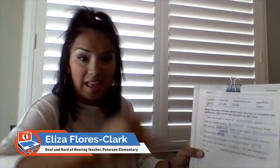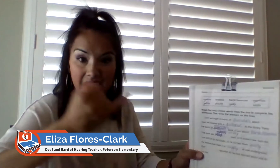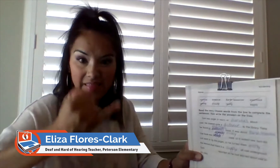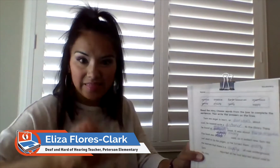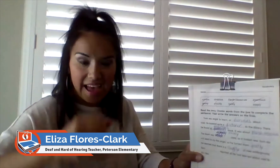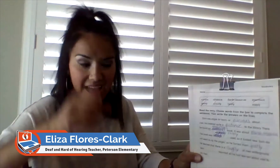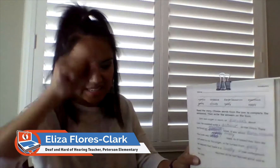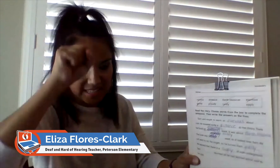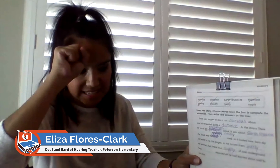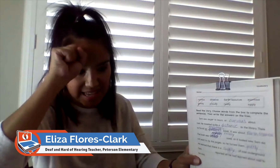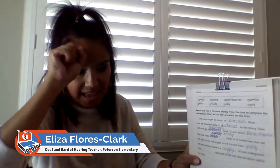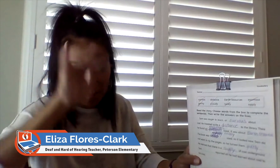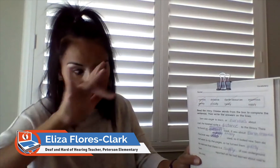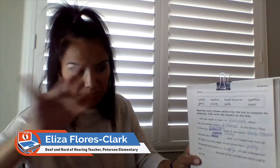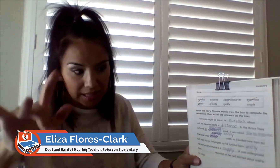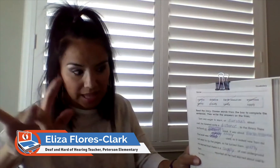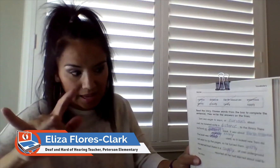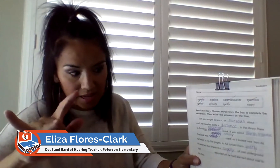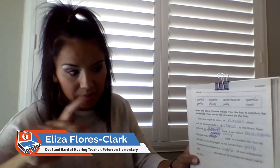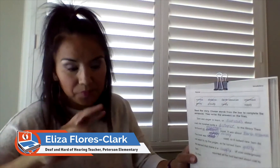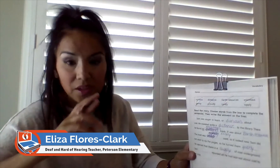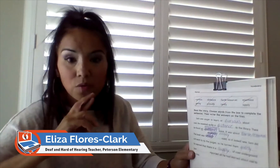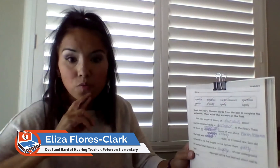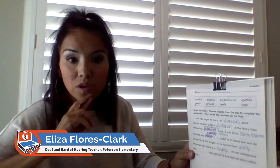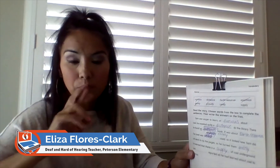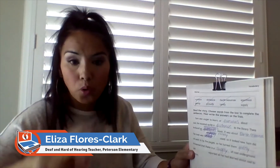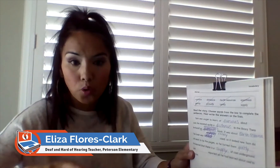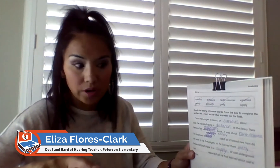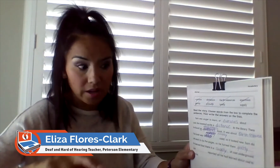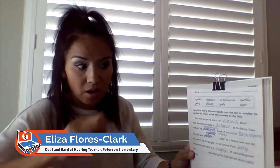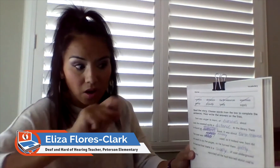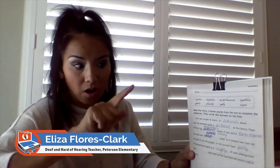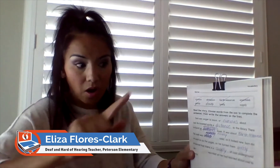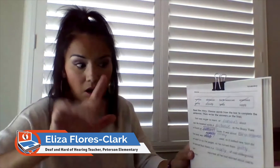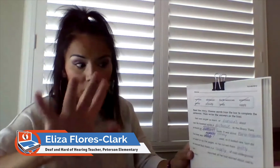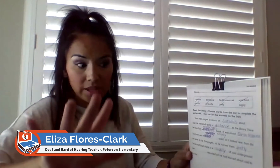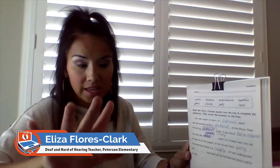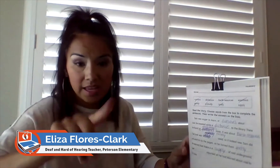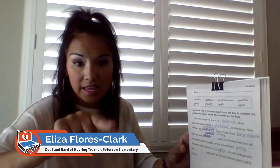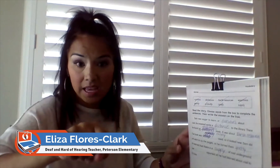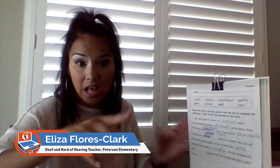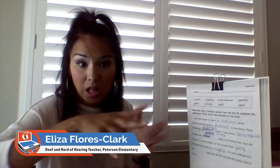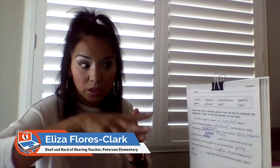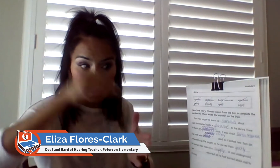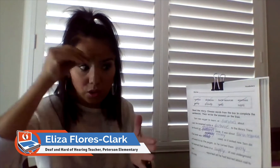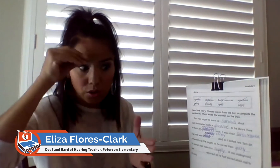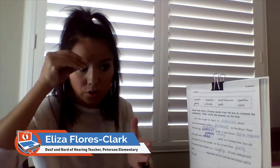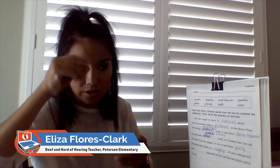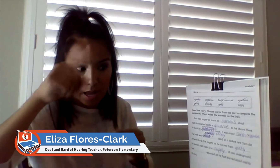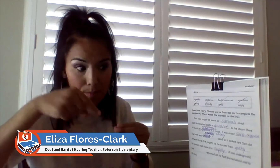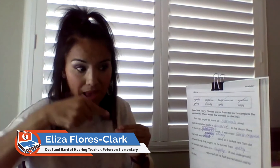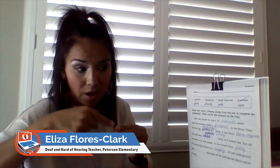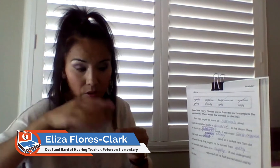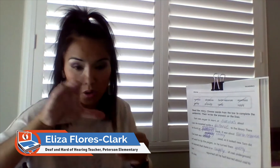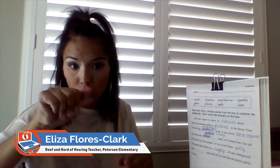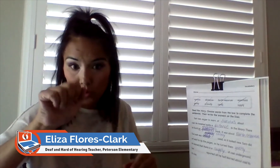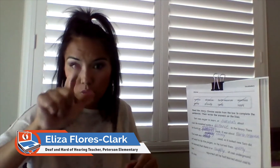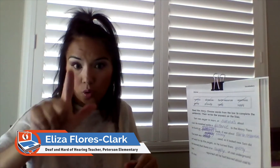And last, Sam blank reported all he learned about